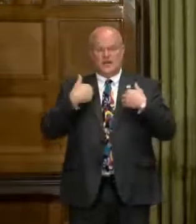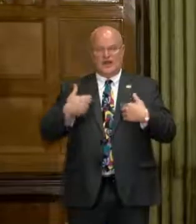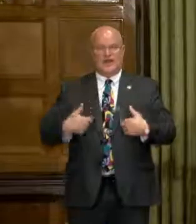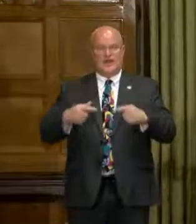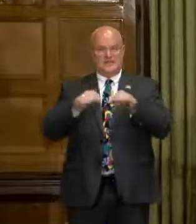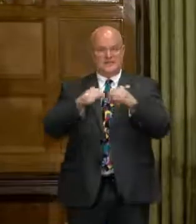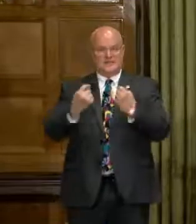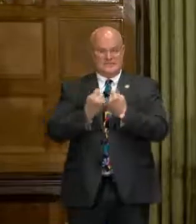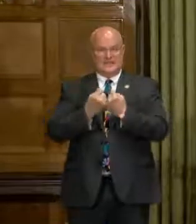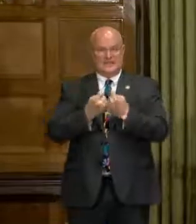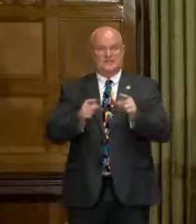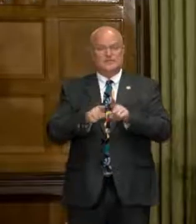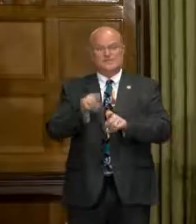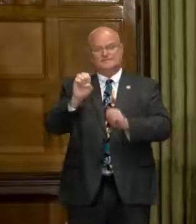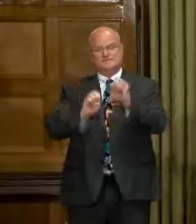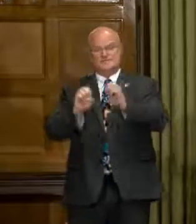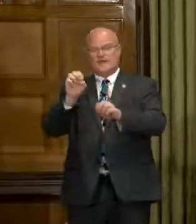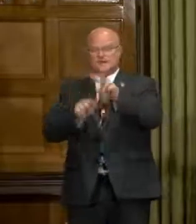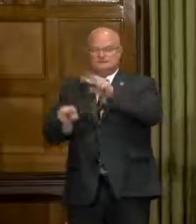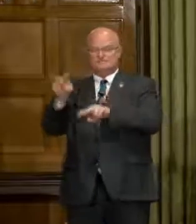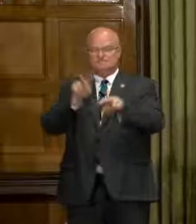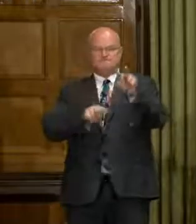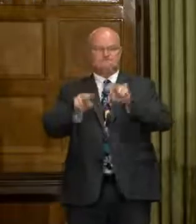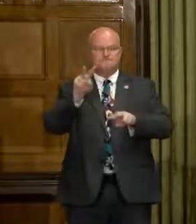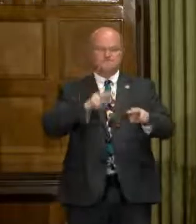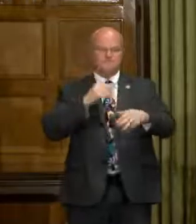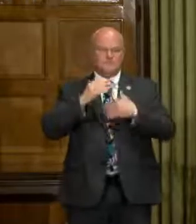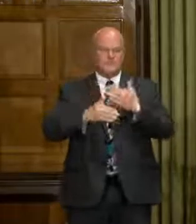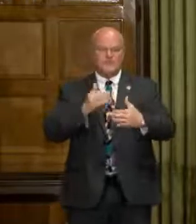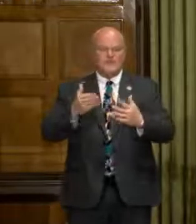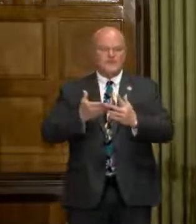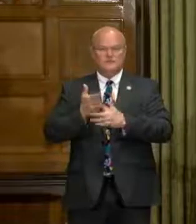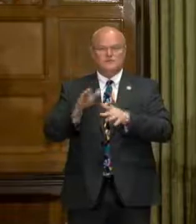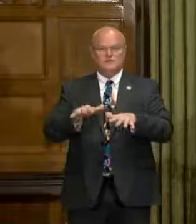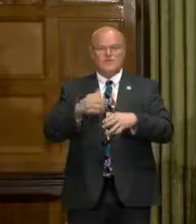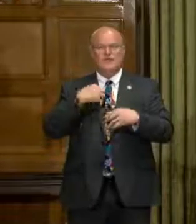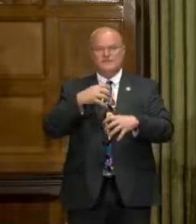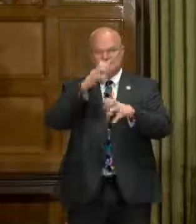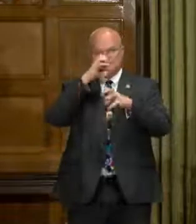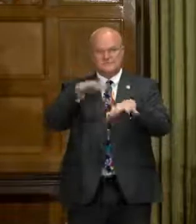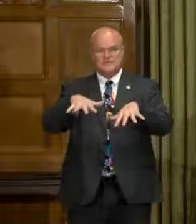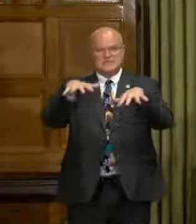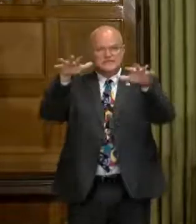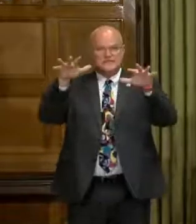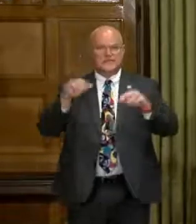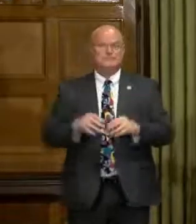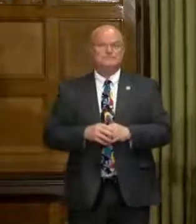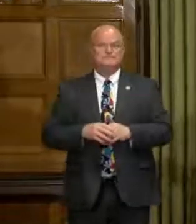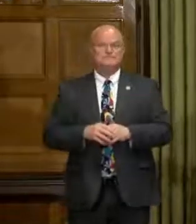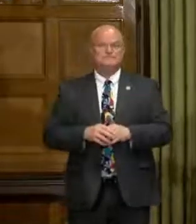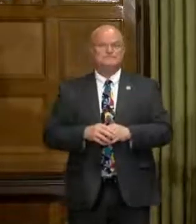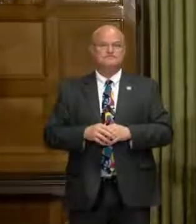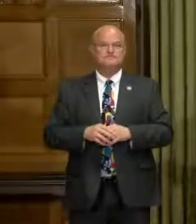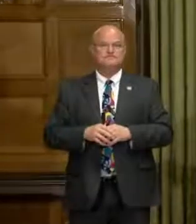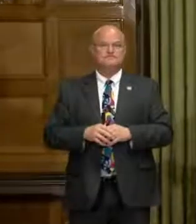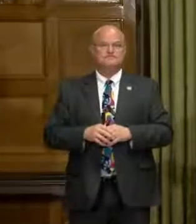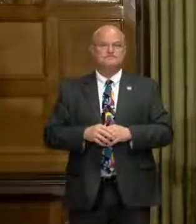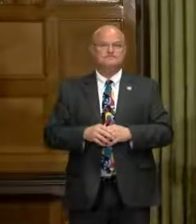health team as they evaluate that and the process we go through to lift those restrictions.